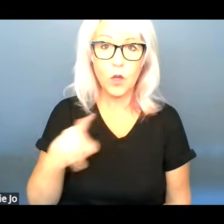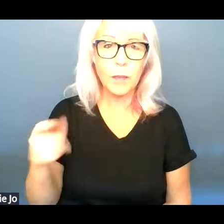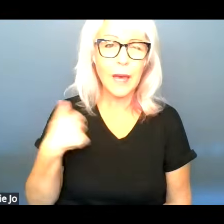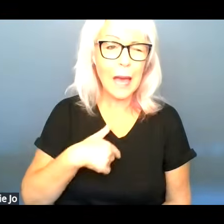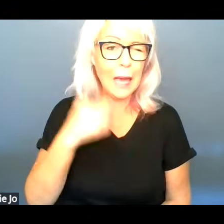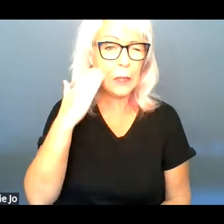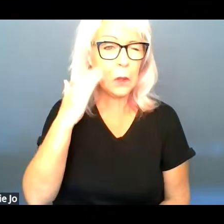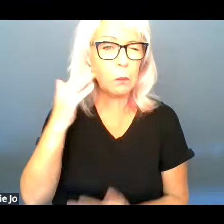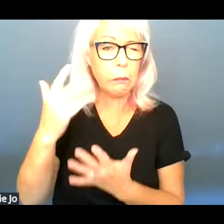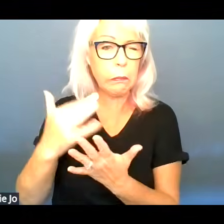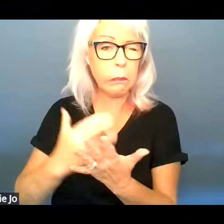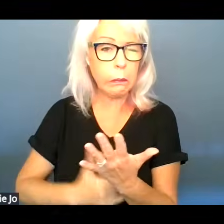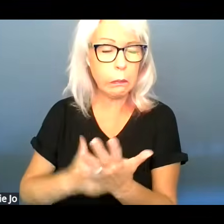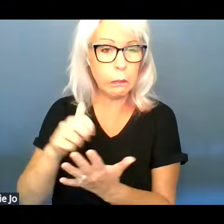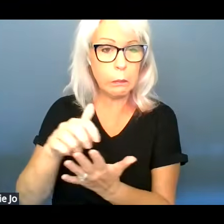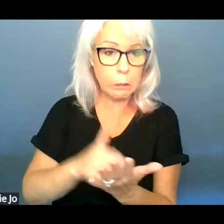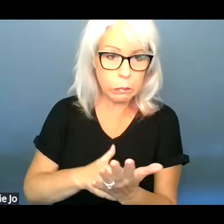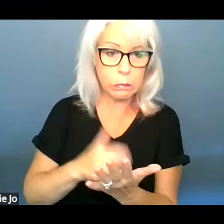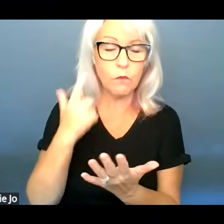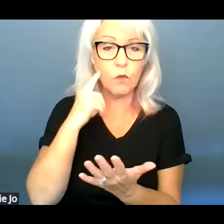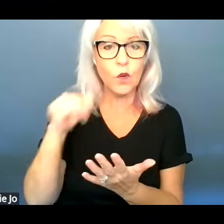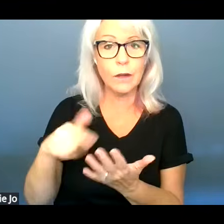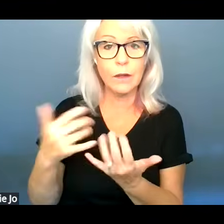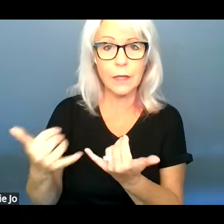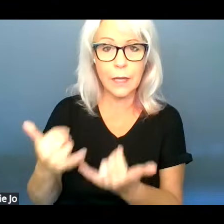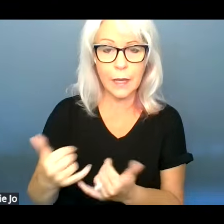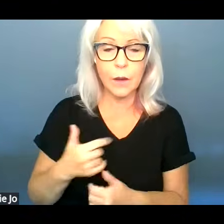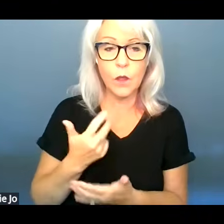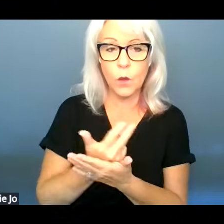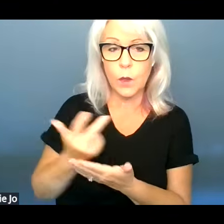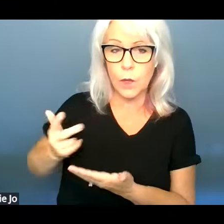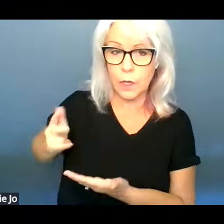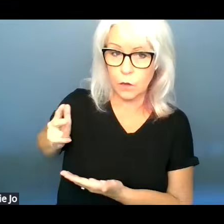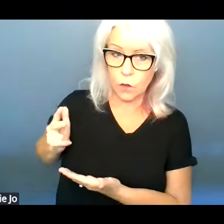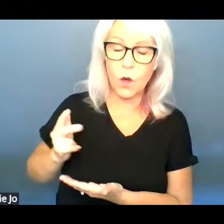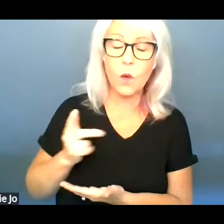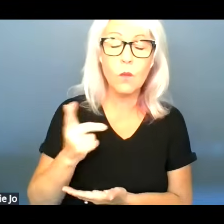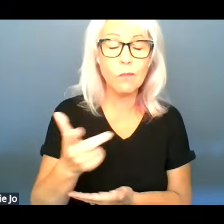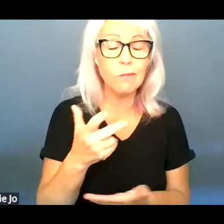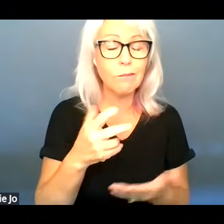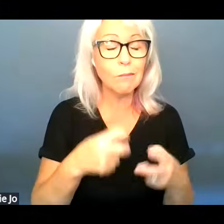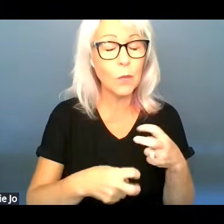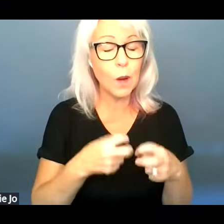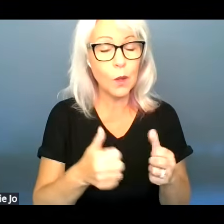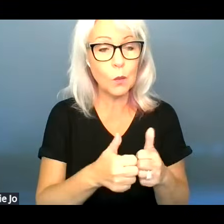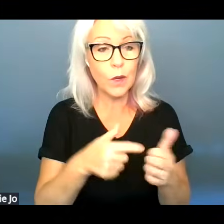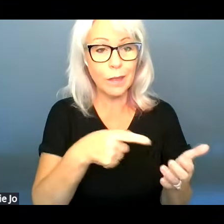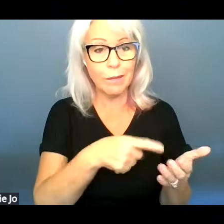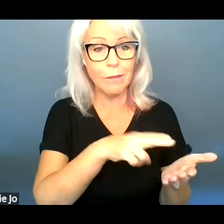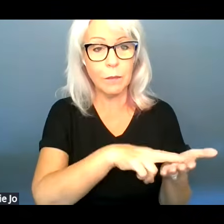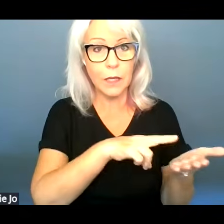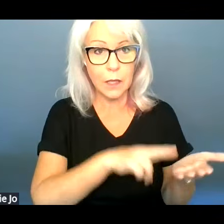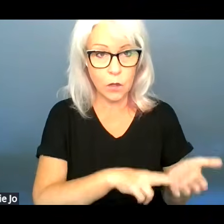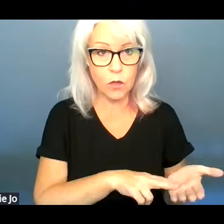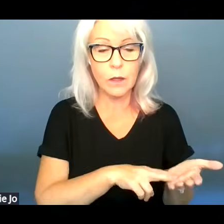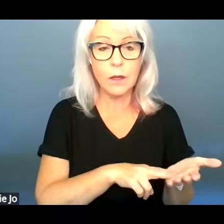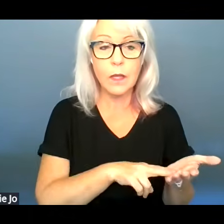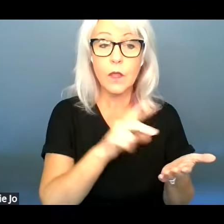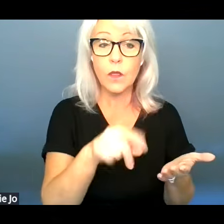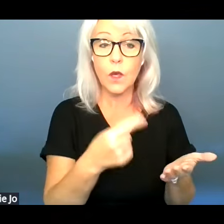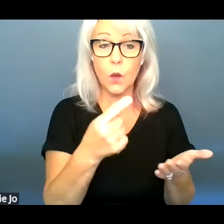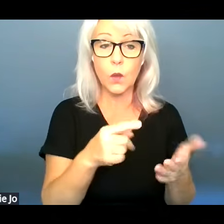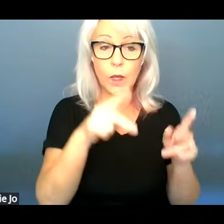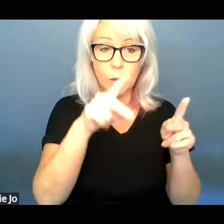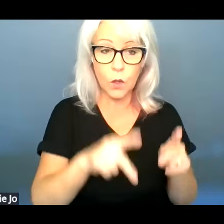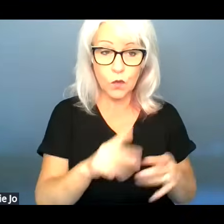stuff on your agenda. So 3 weeks ago, the problem with the petition was that the only actor within it was the